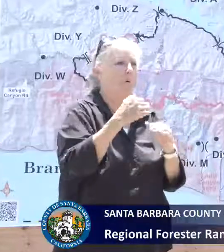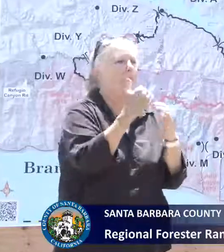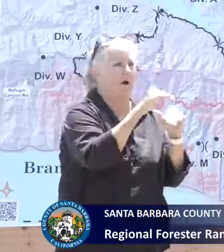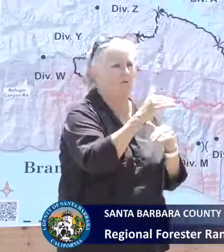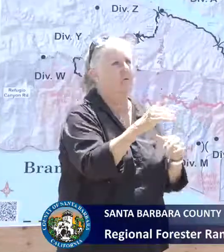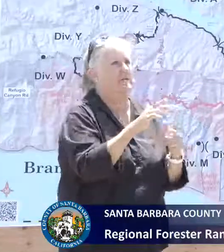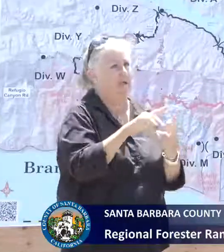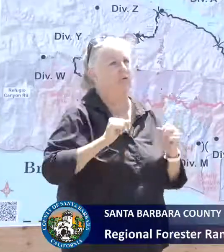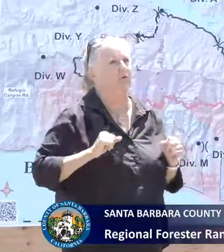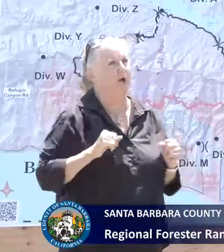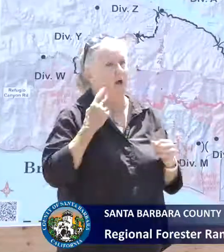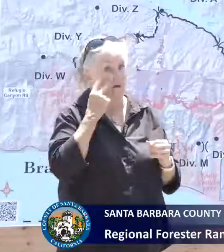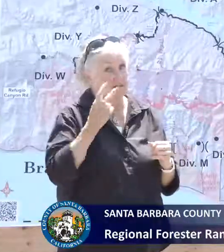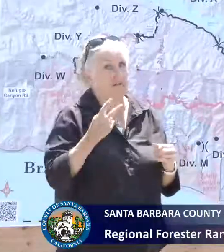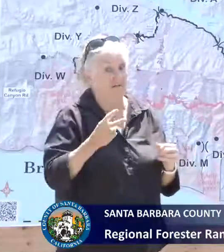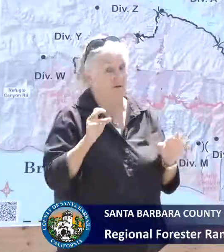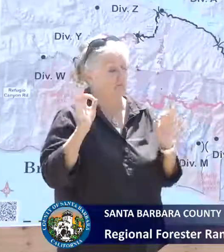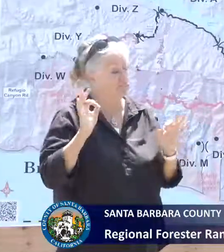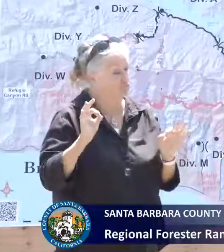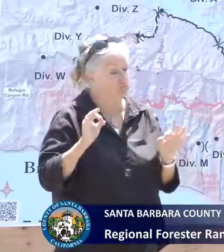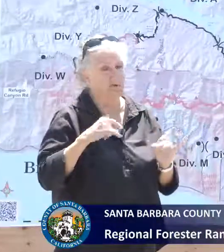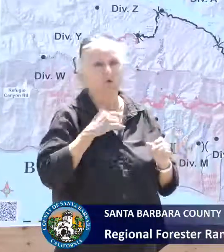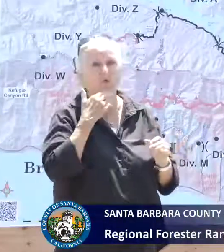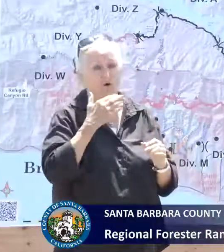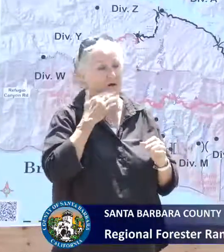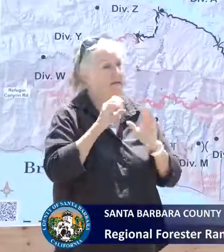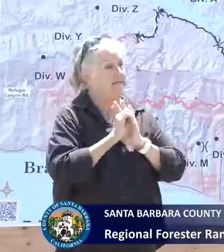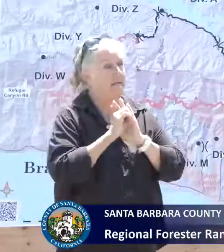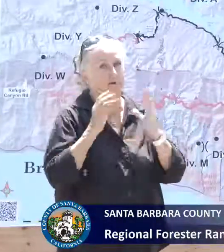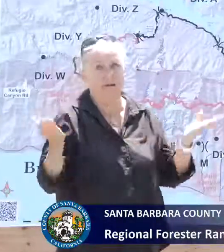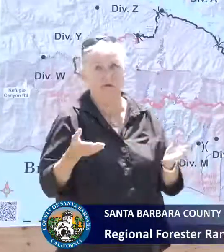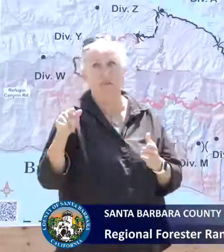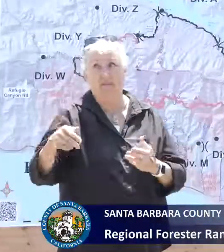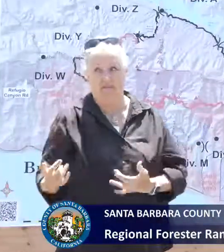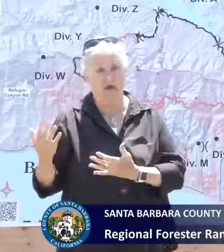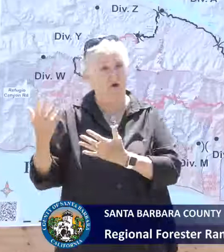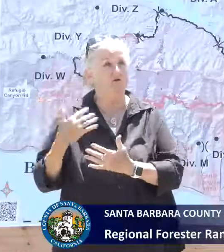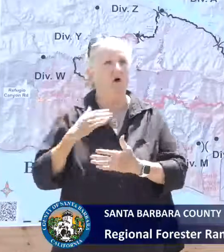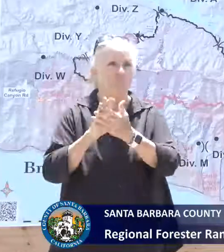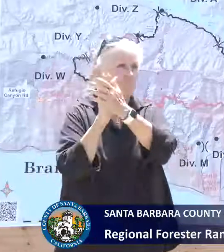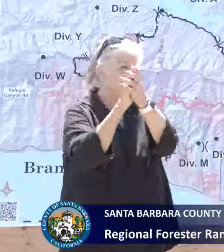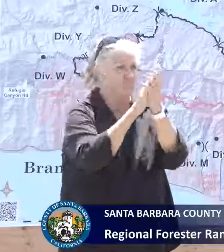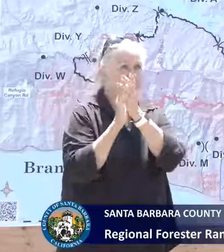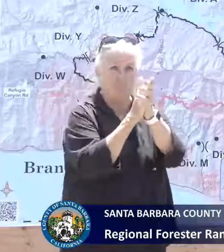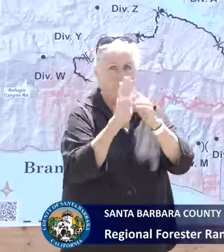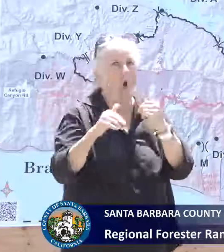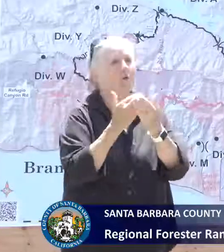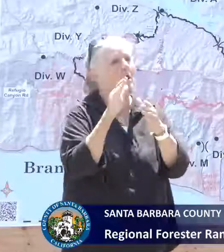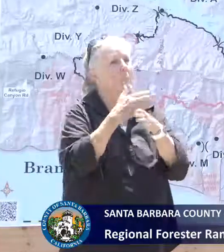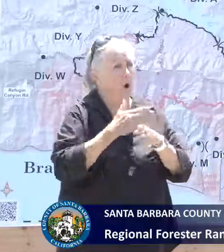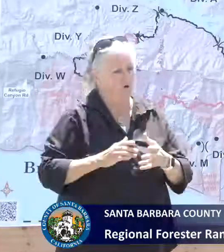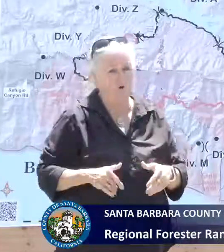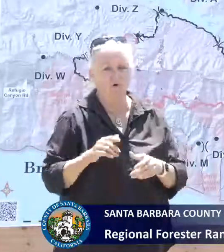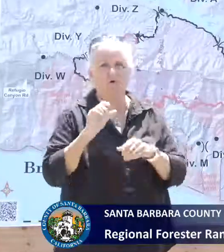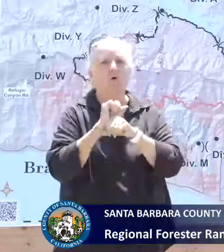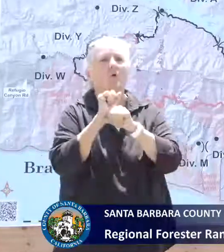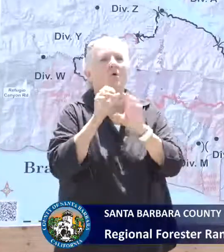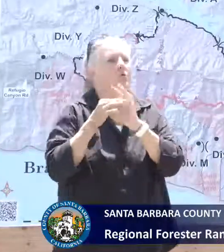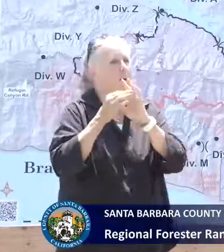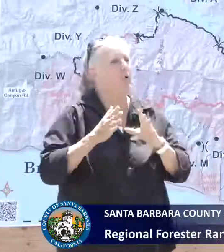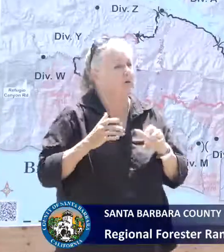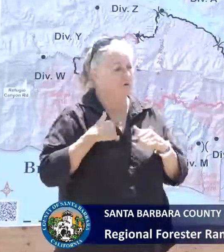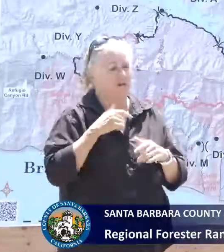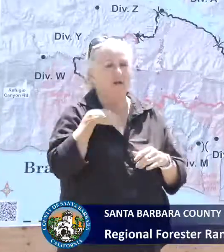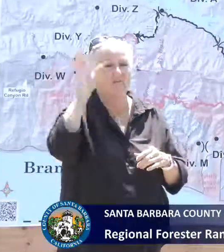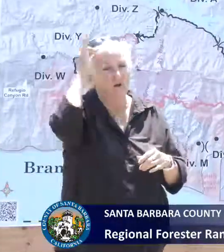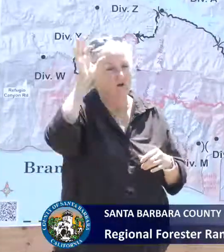either. And I've seen that as a great example here on the Whittier fire. So kudos to all of our partners, cooperators, both at federal,